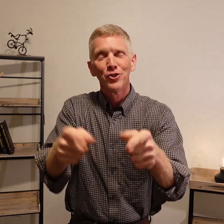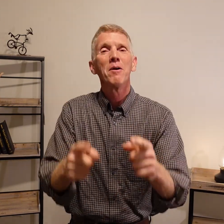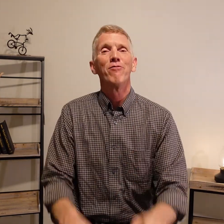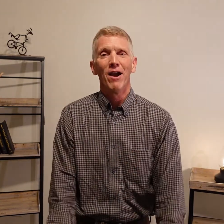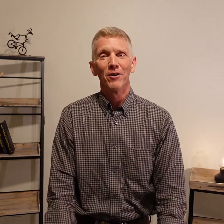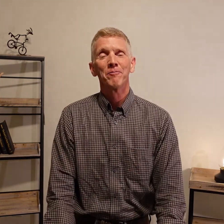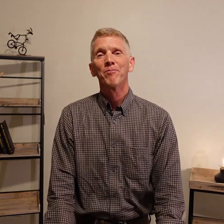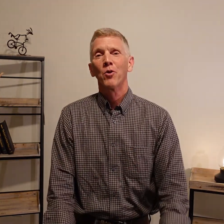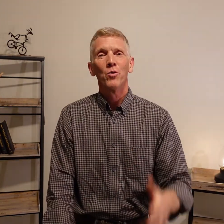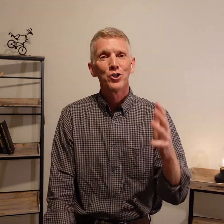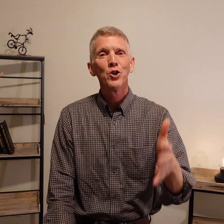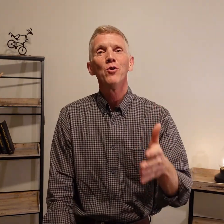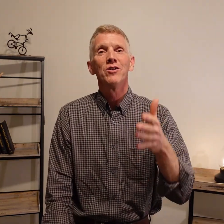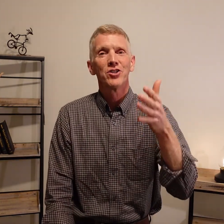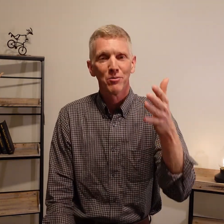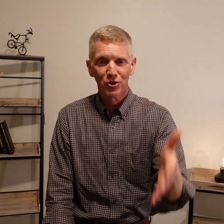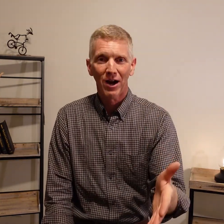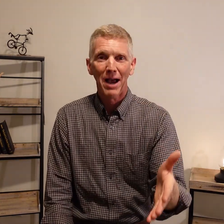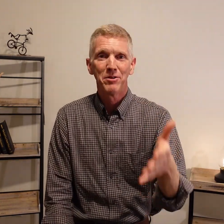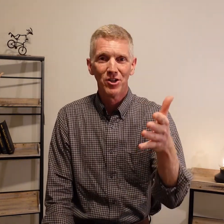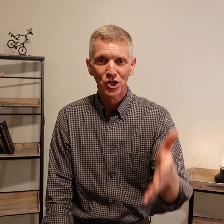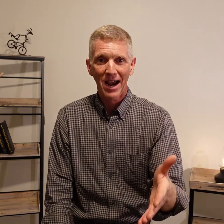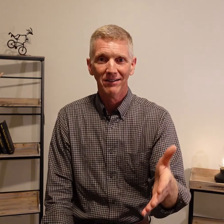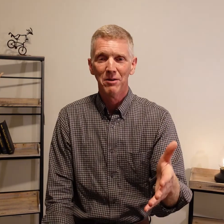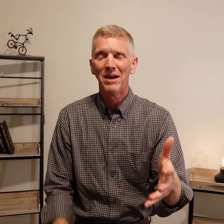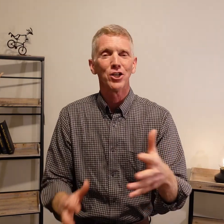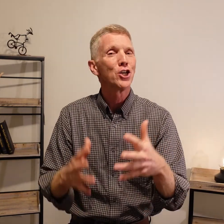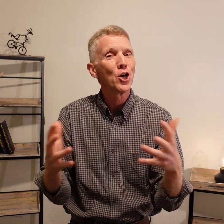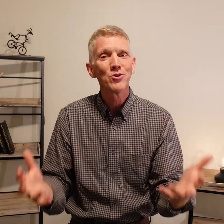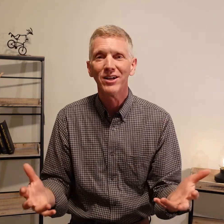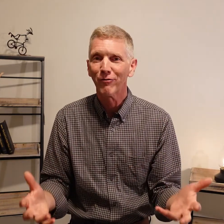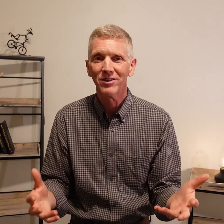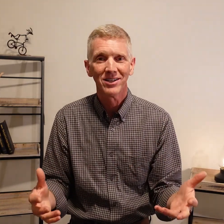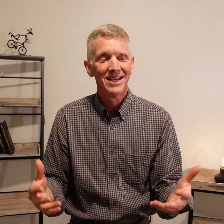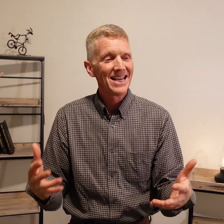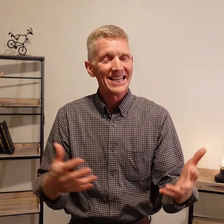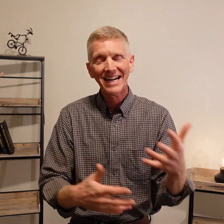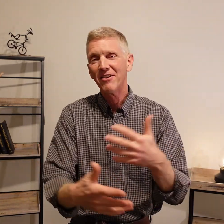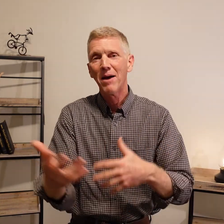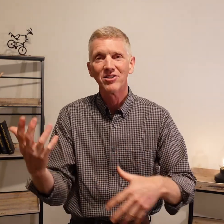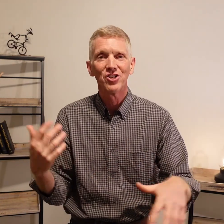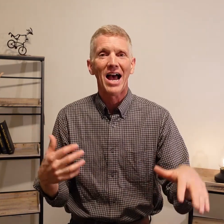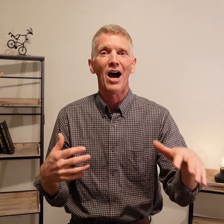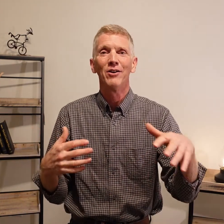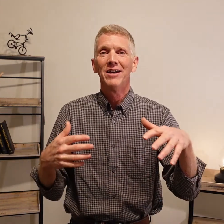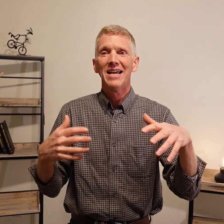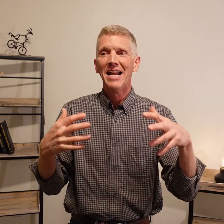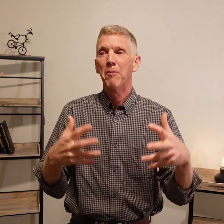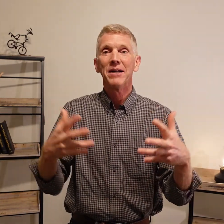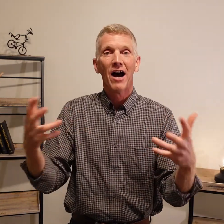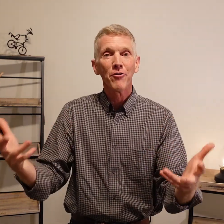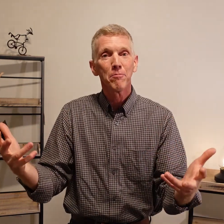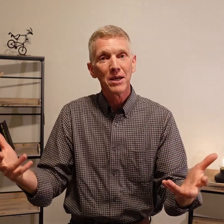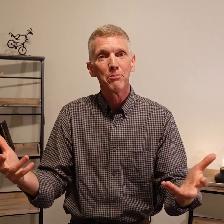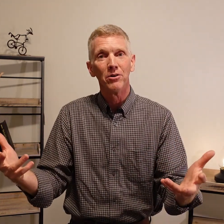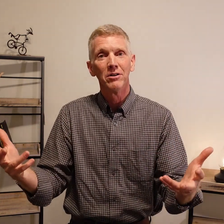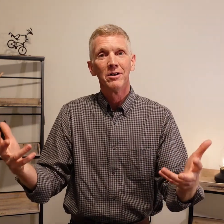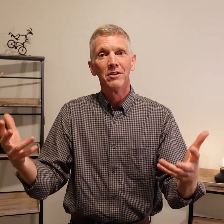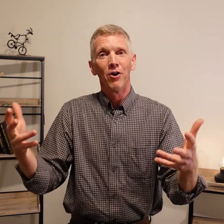a favor. Would you subscribe to the channel? It makes a huge difference in getting the message out and helping other people,